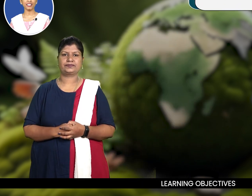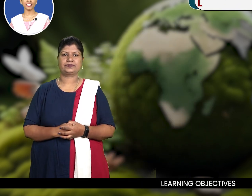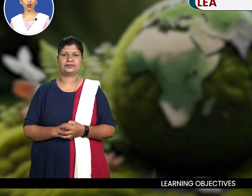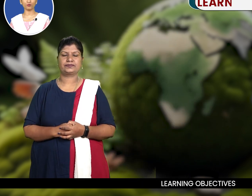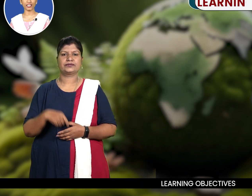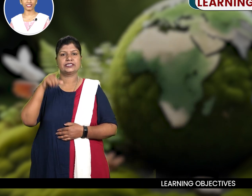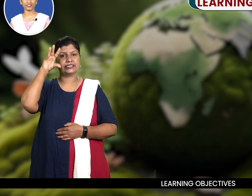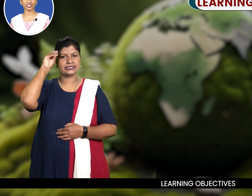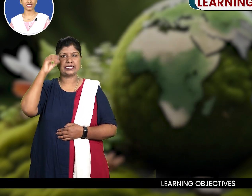Learning objectives.